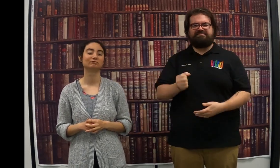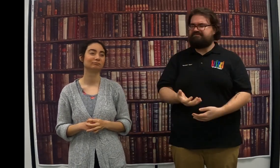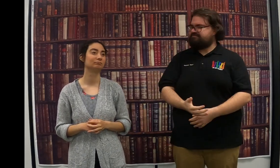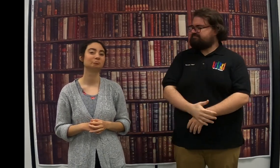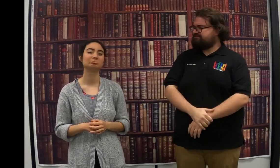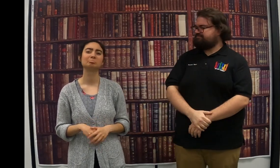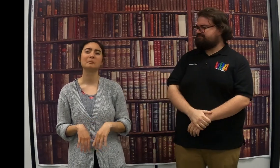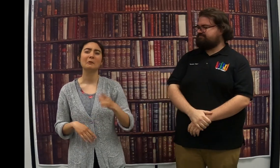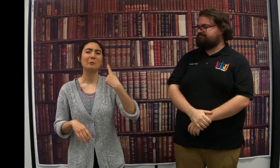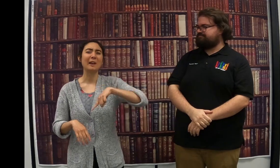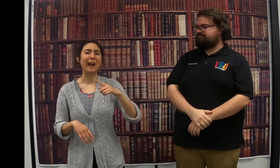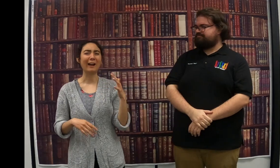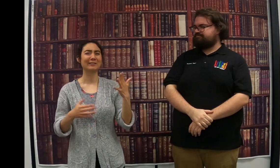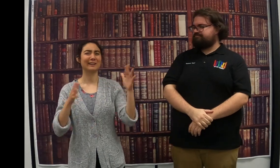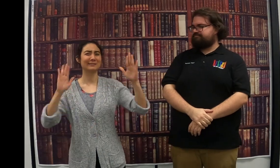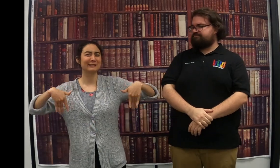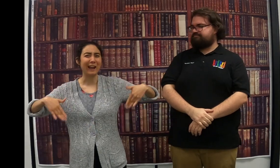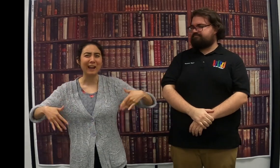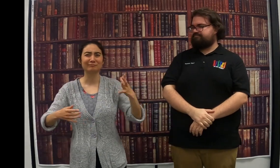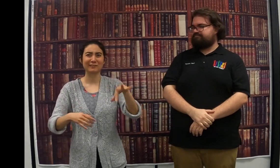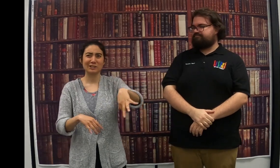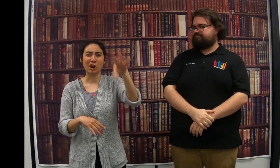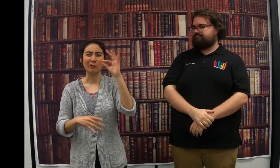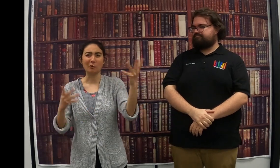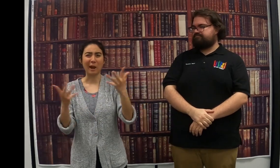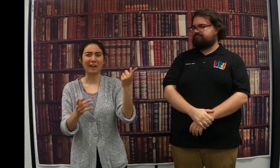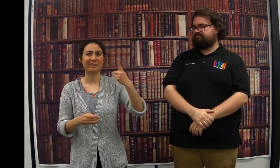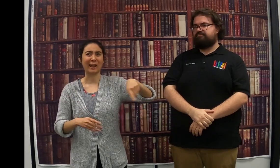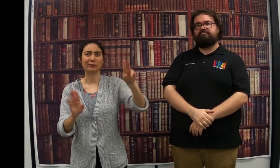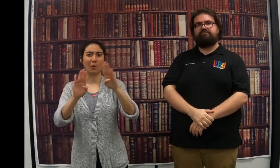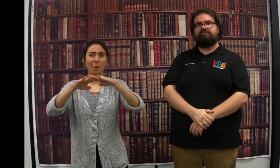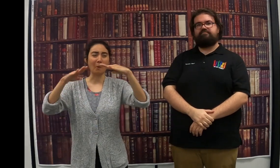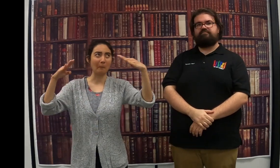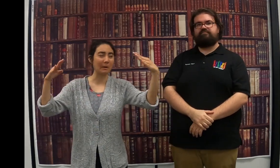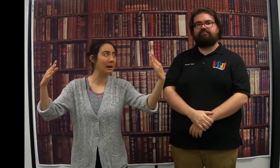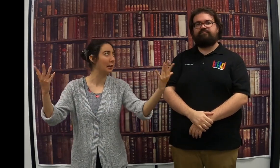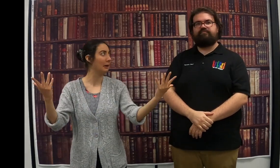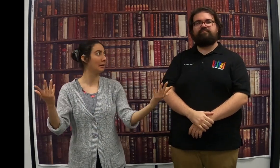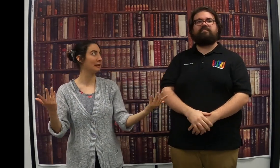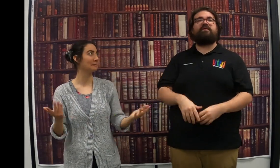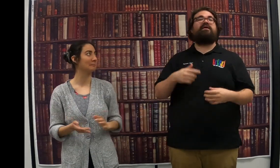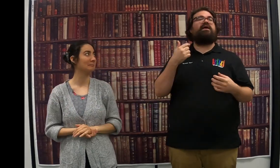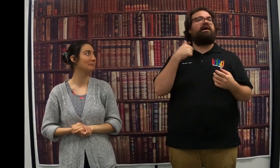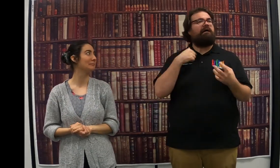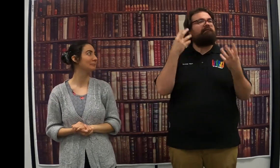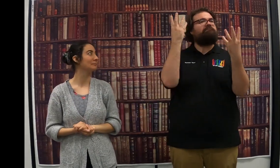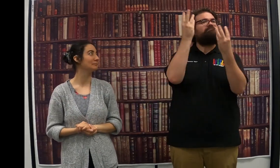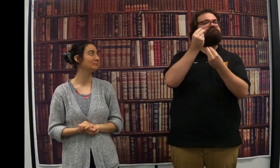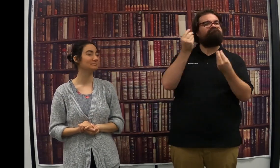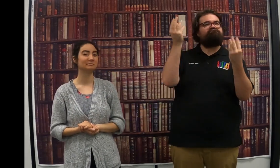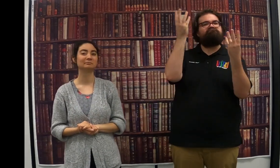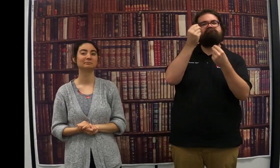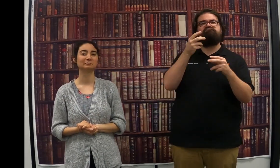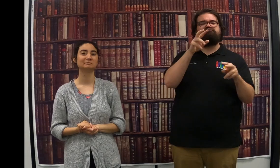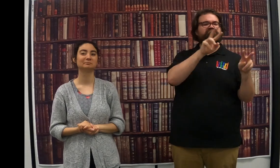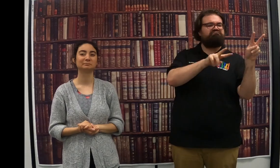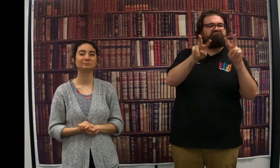But we have yet to discover what they open. I have been musing and perusing the house for what they